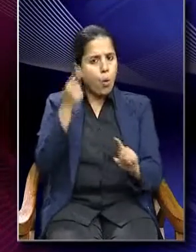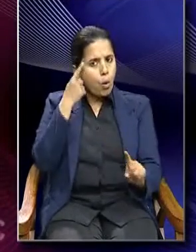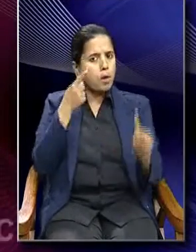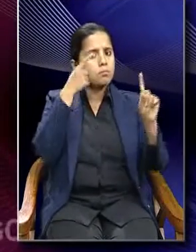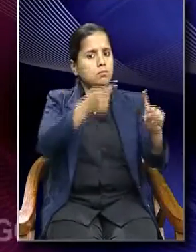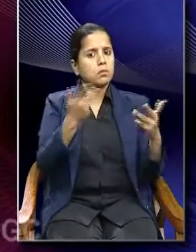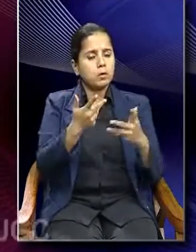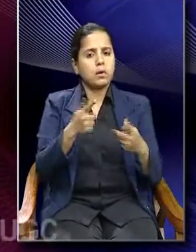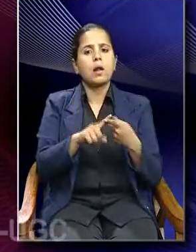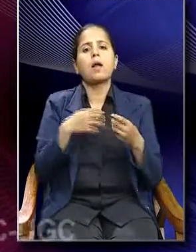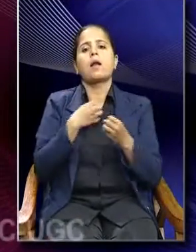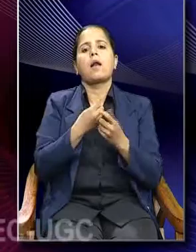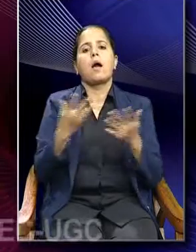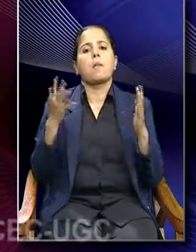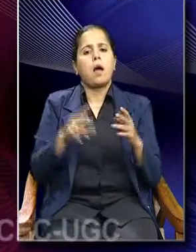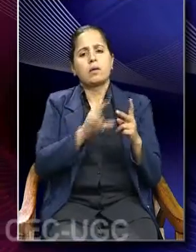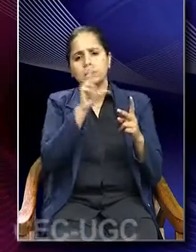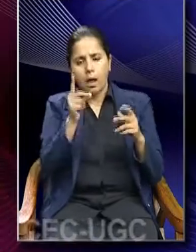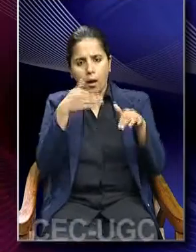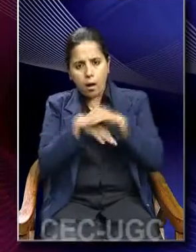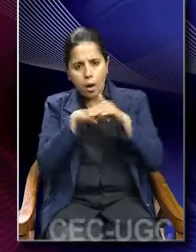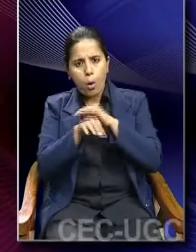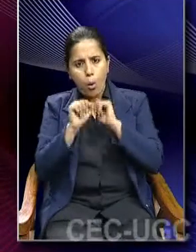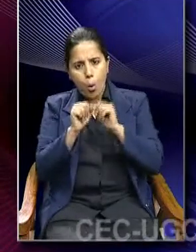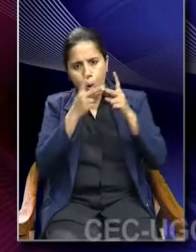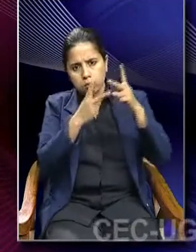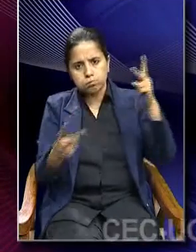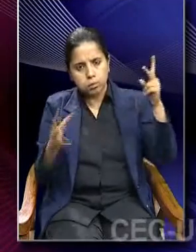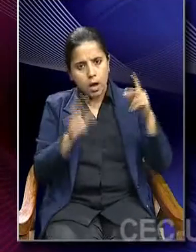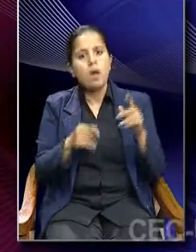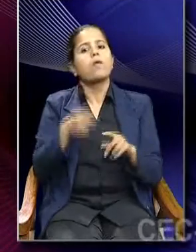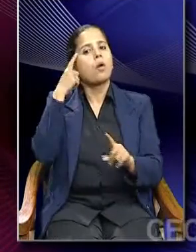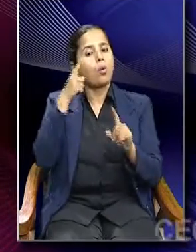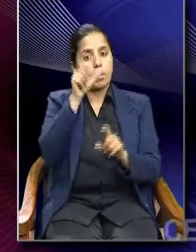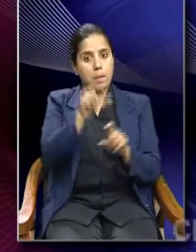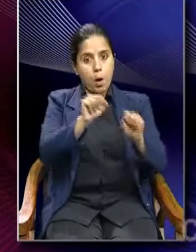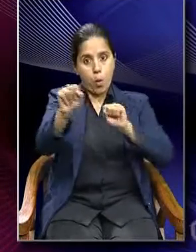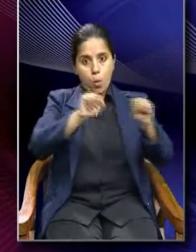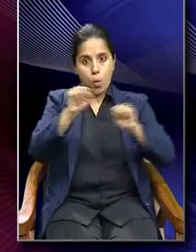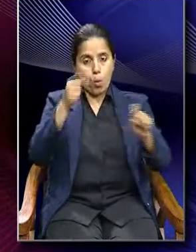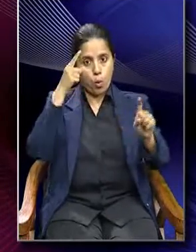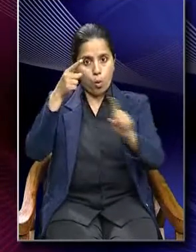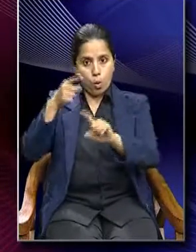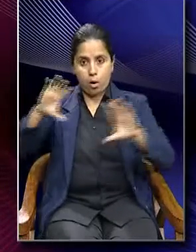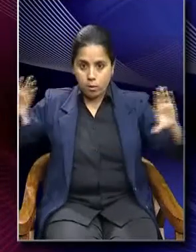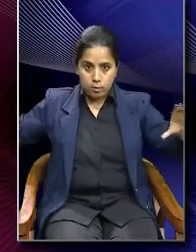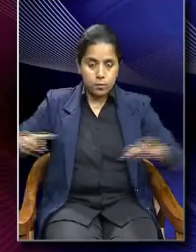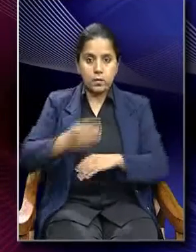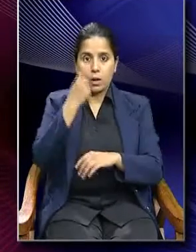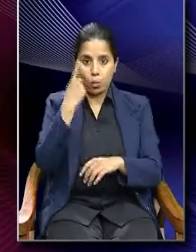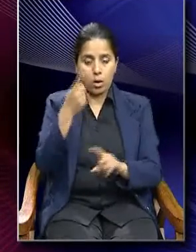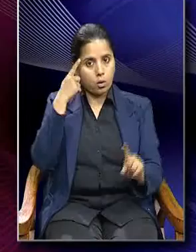we have a number of secondary goals. So, individuals' goals together would help us to attain